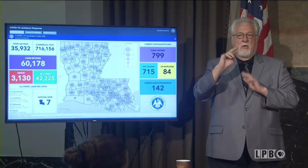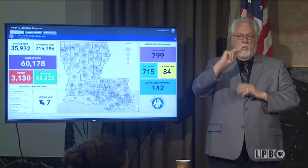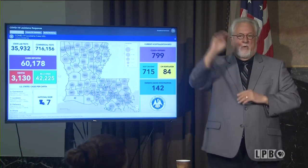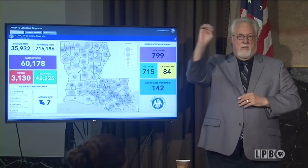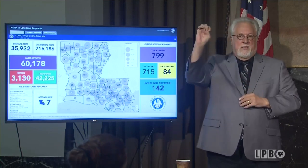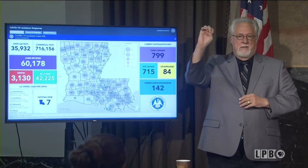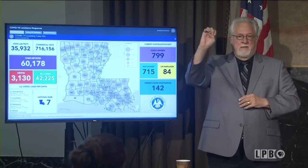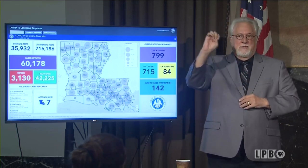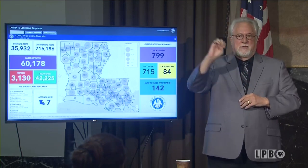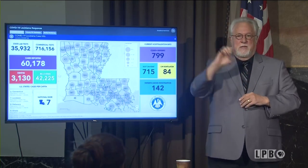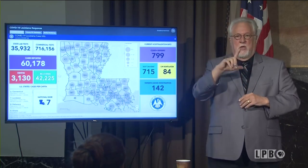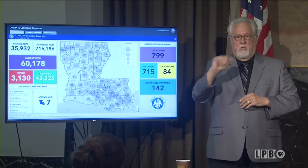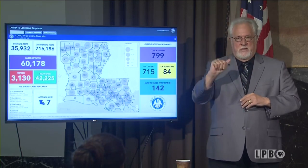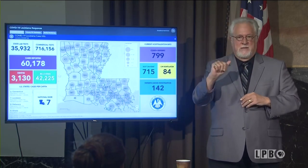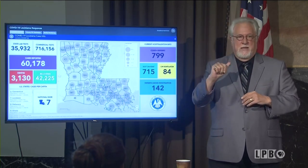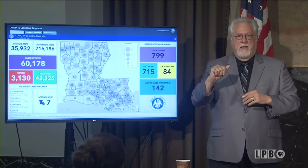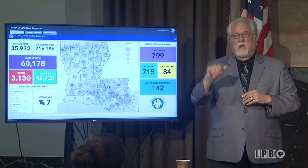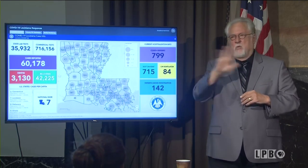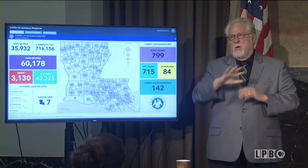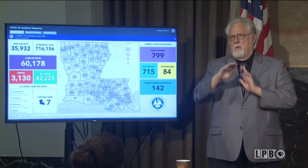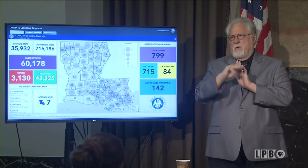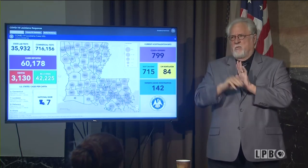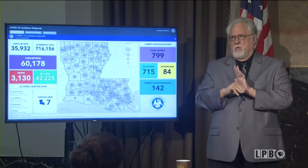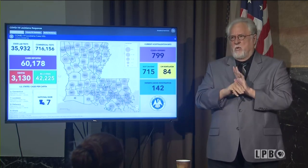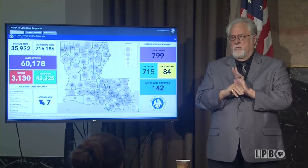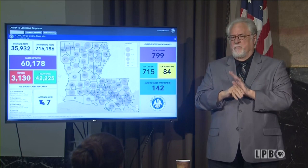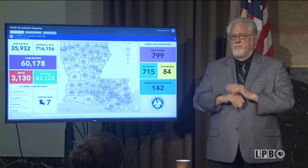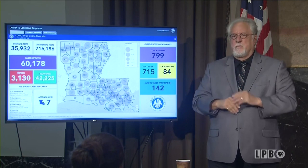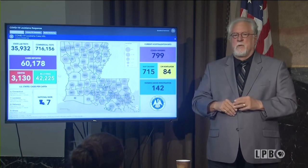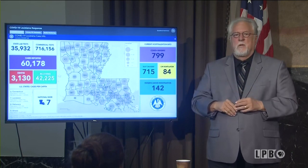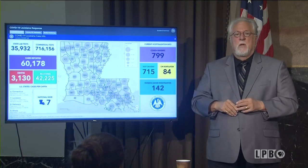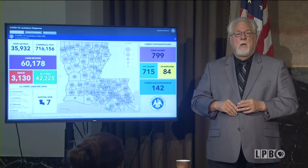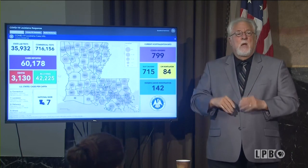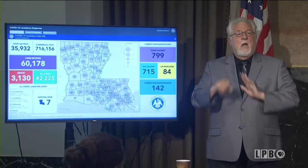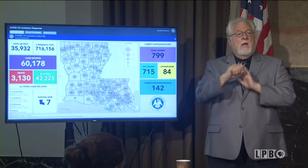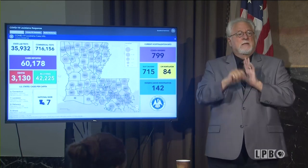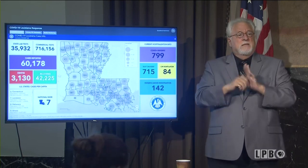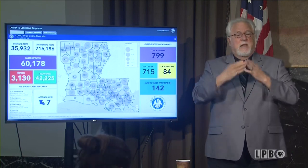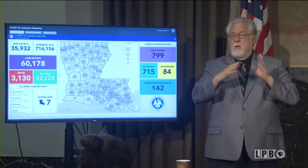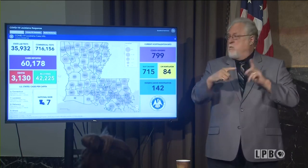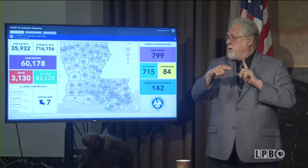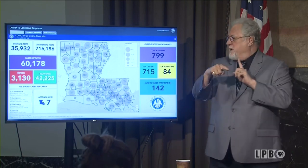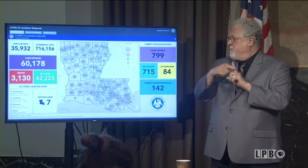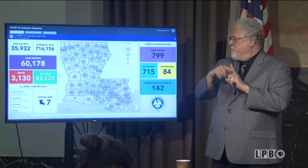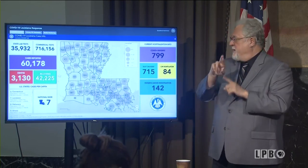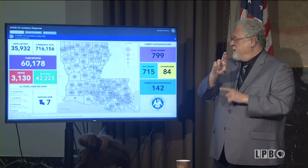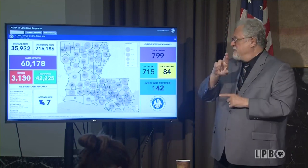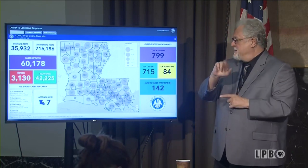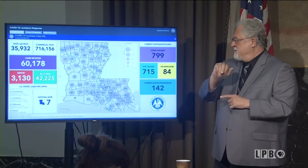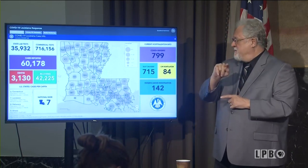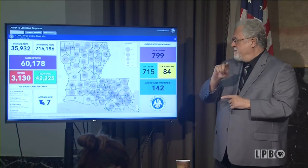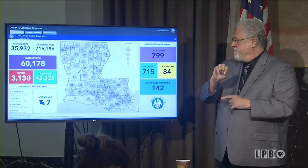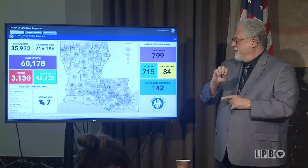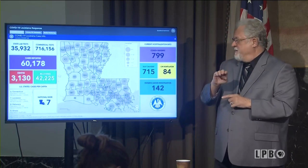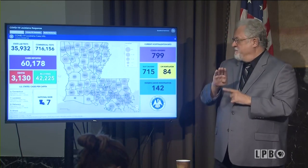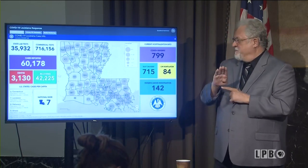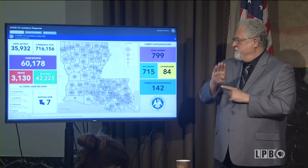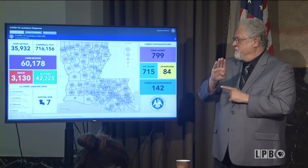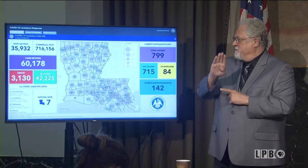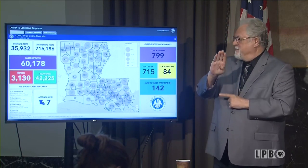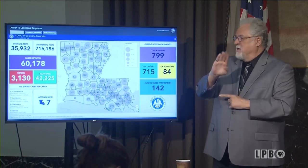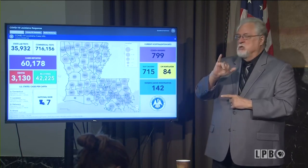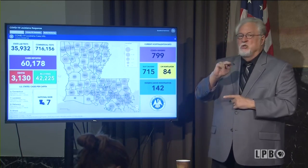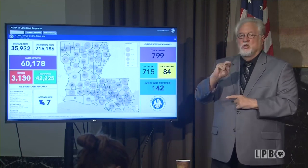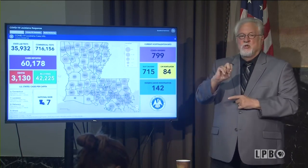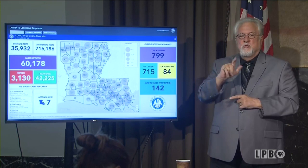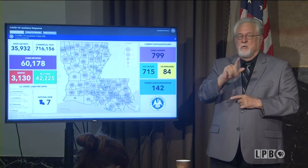northeast Louisiana area around Monroe. Our statewide positive rate continues to inch higher. As of June